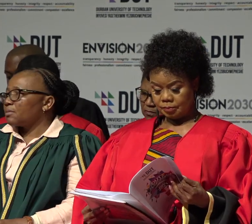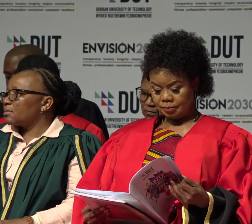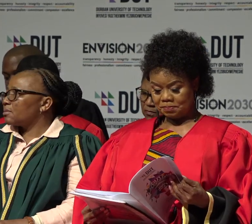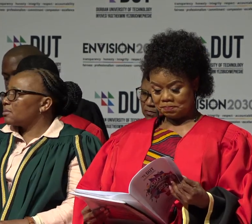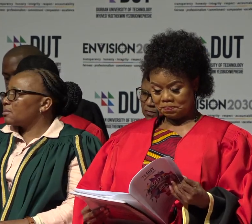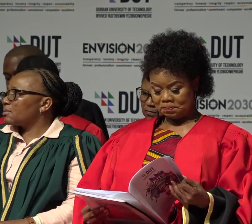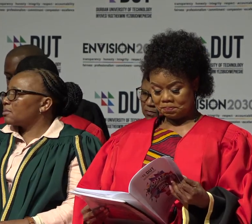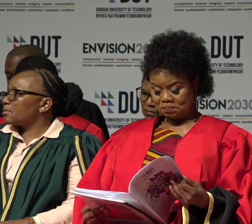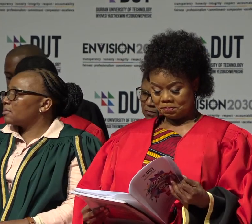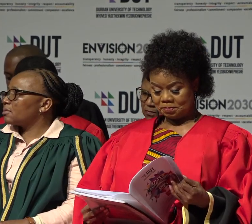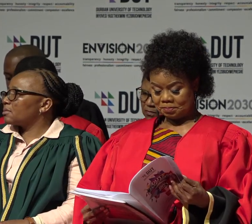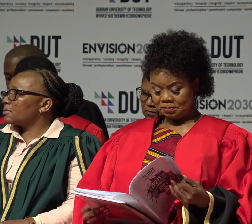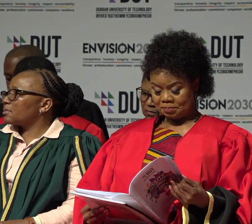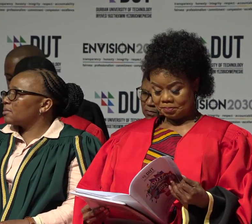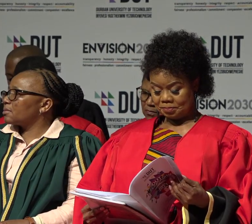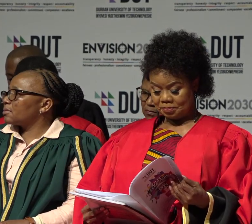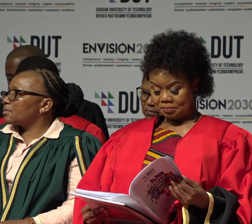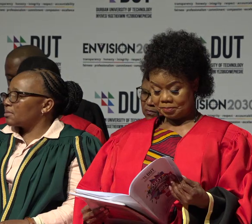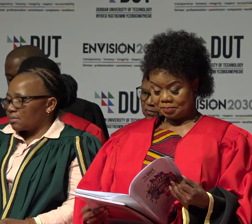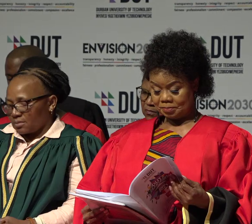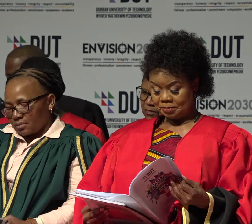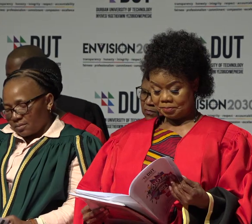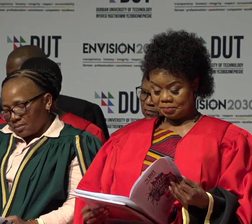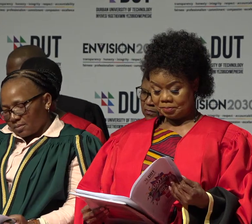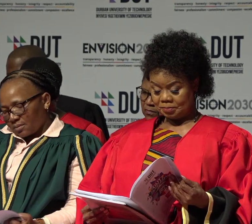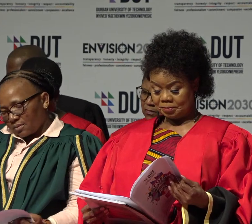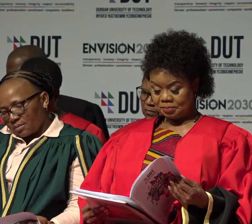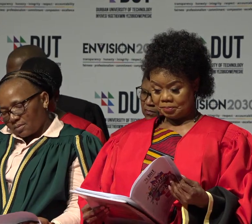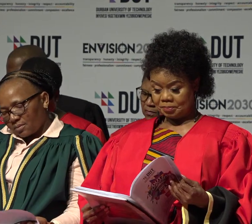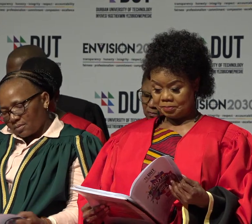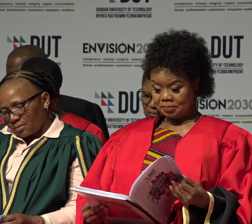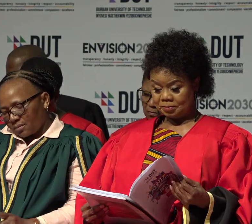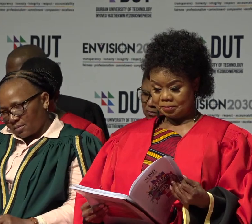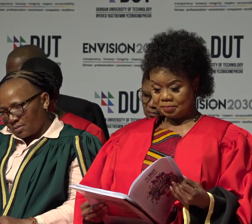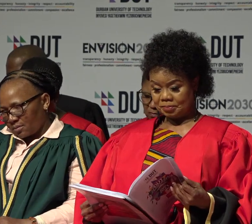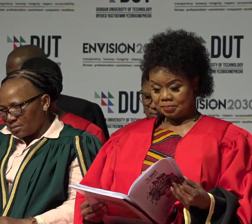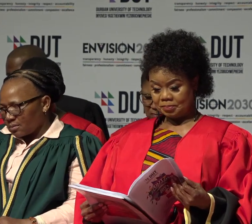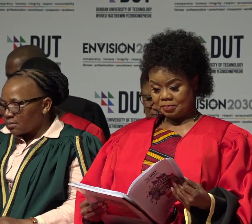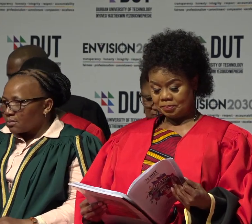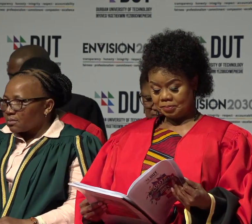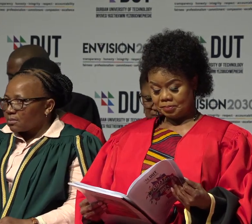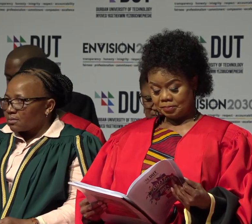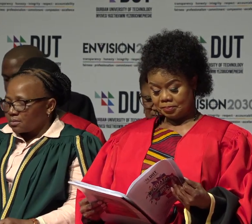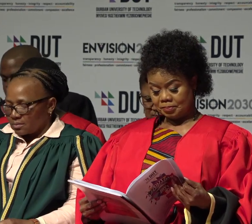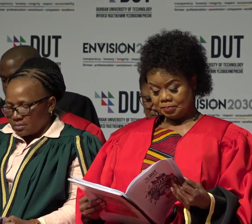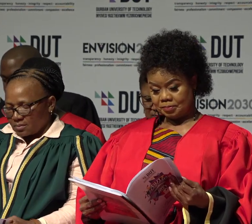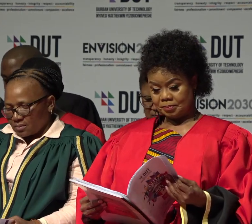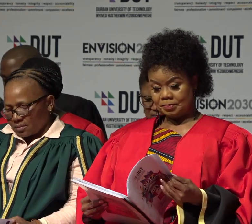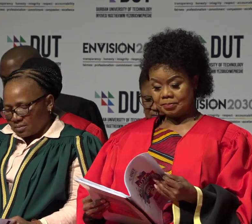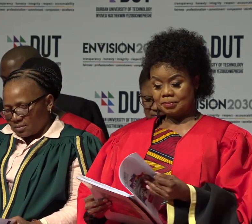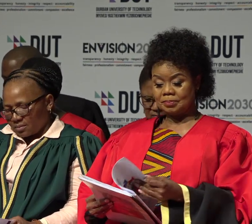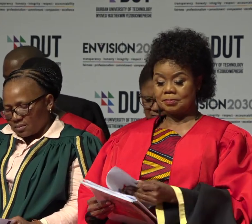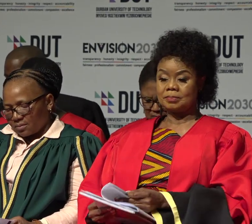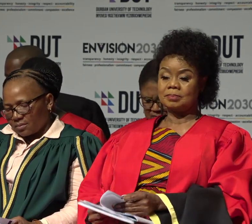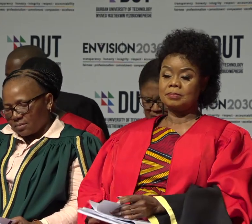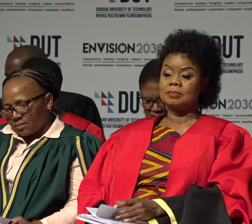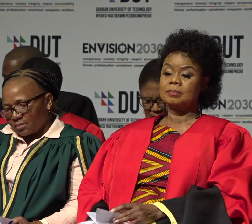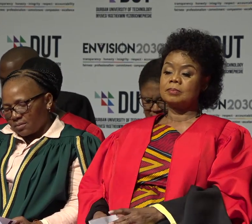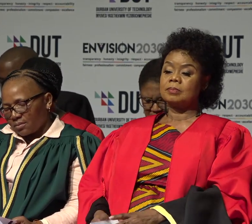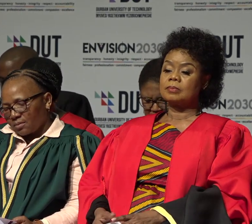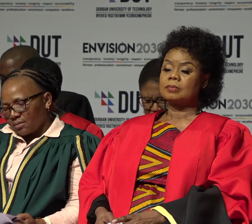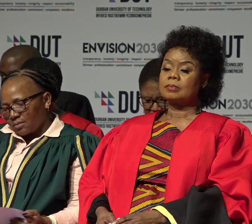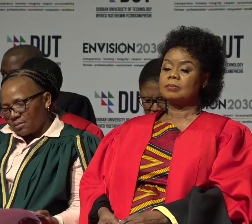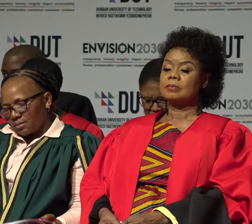valued colleagues from the academic, administration and support sectors of the university. Welcome to the